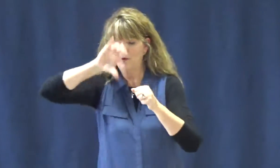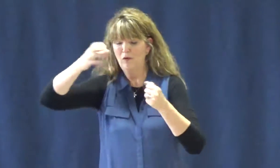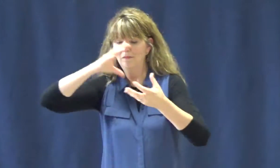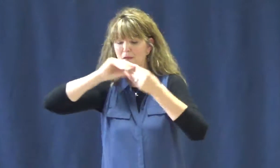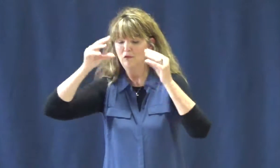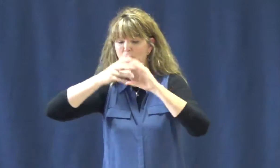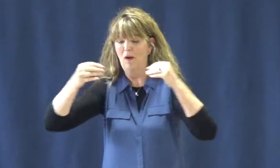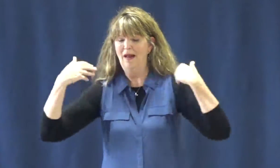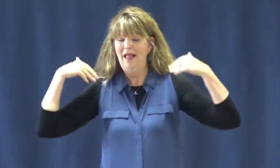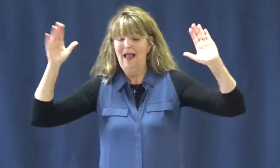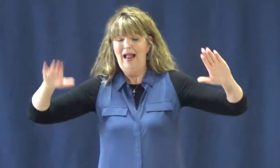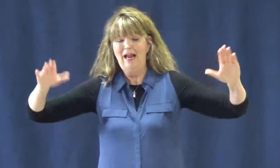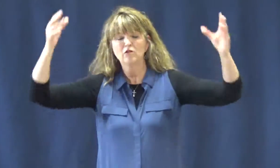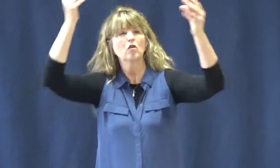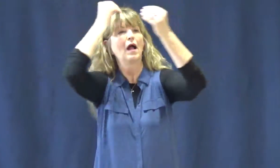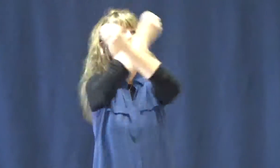Anyway, the Christmas story